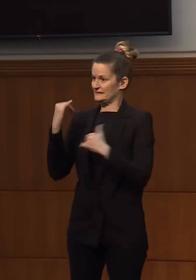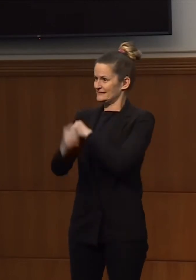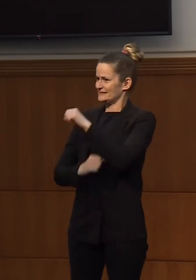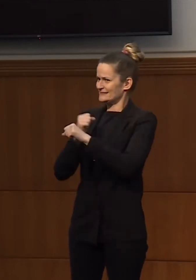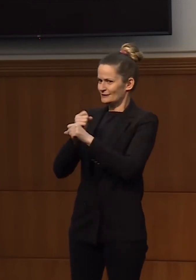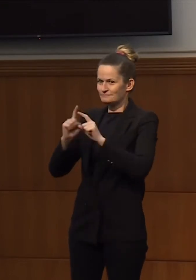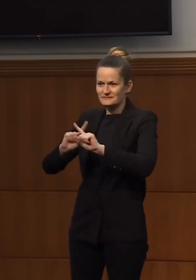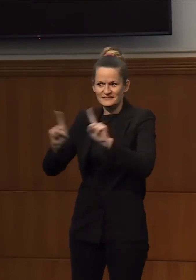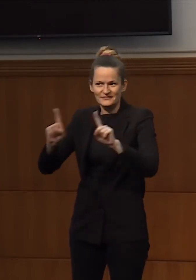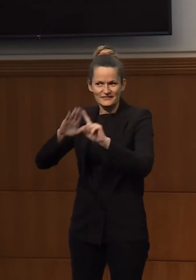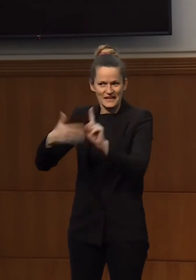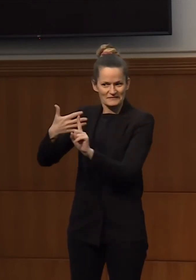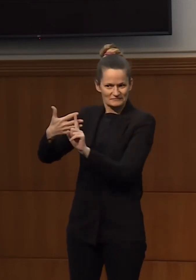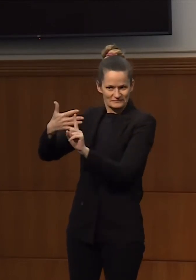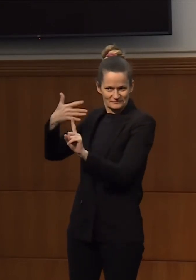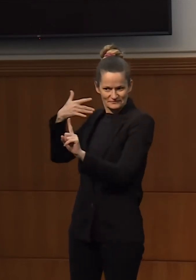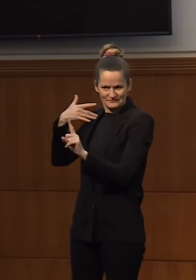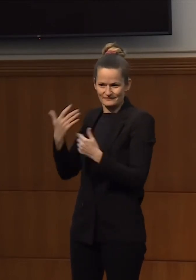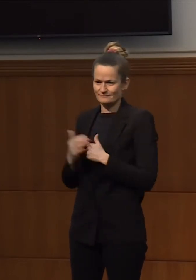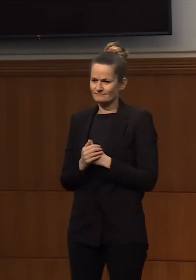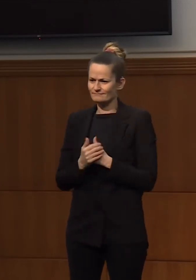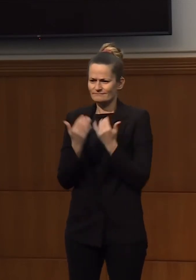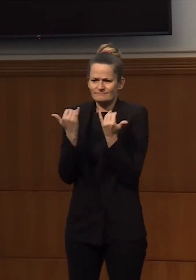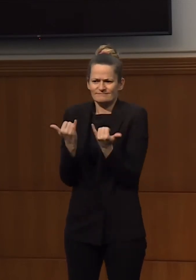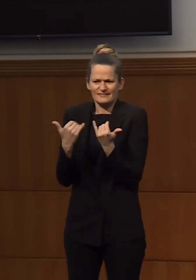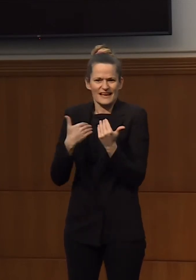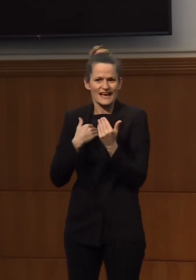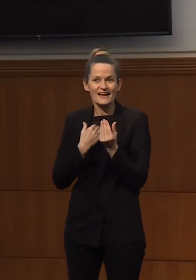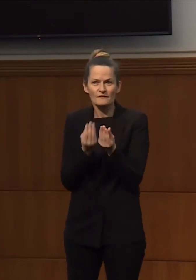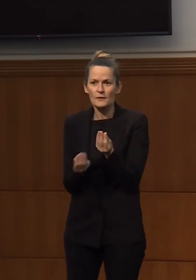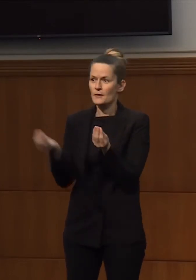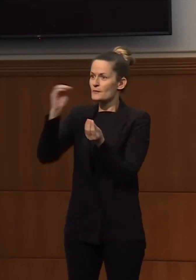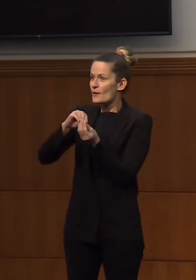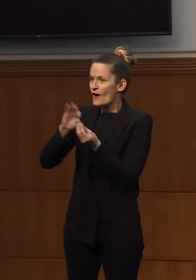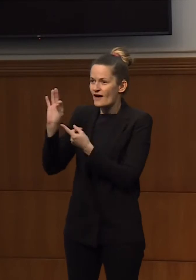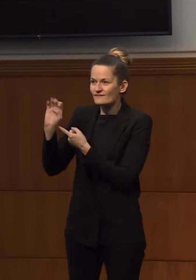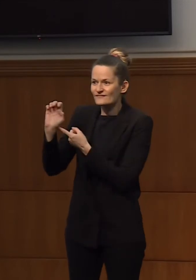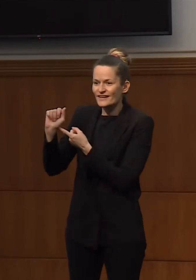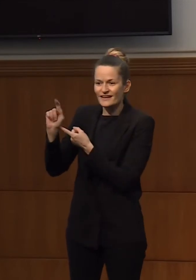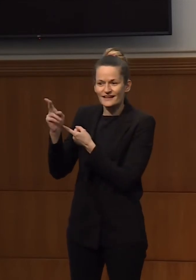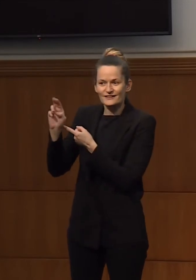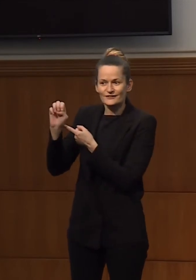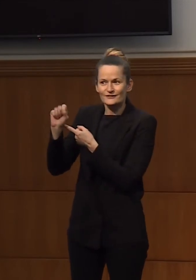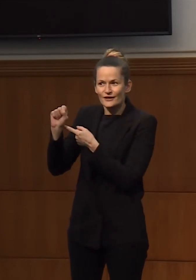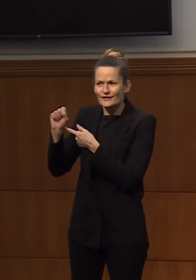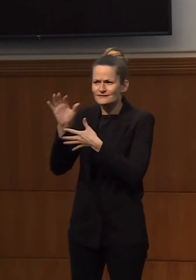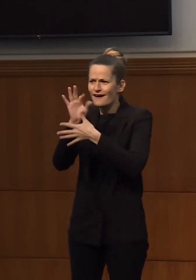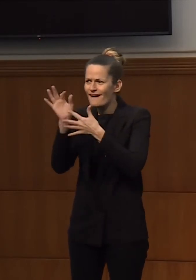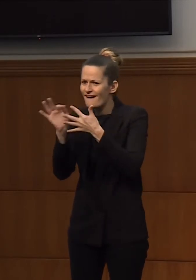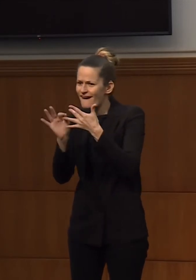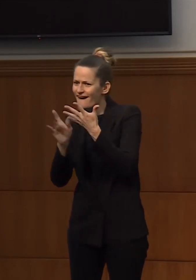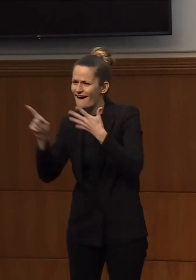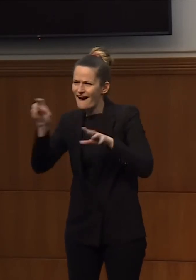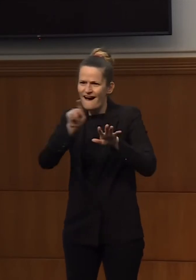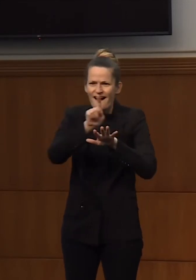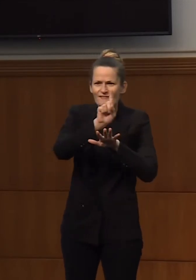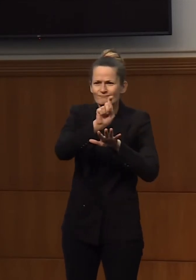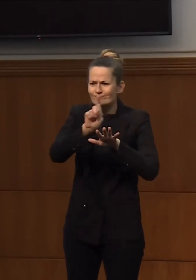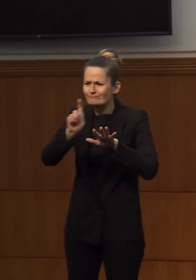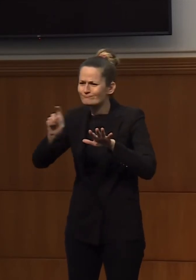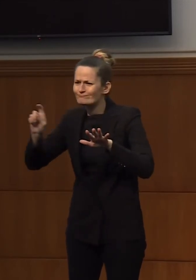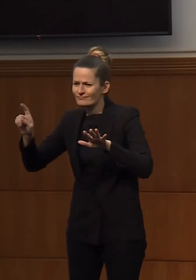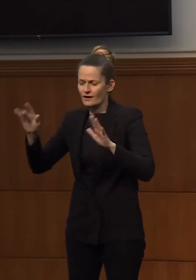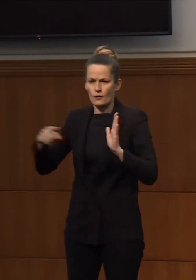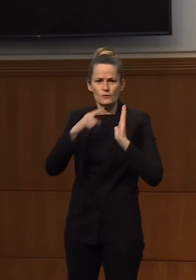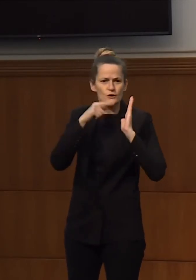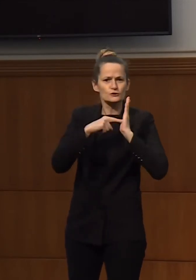more features, some more transparency, particularly as it relates to our absentee votes. We're going to be reporting our absentee votes by precinct, but just wanted to